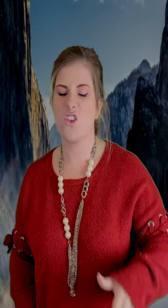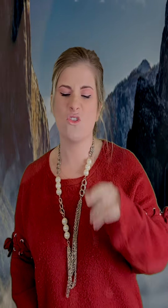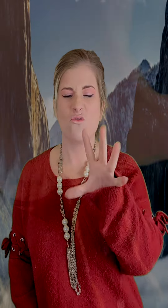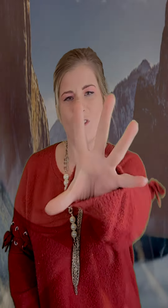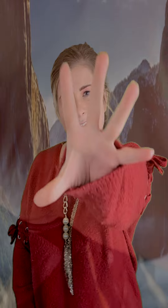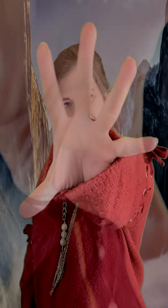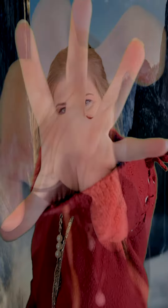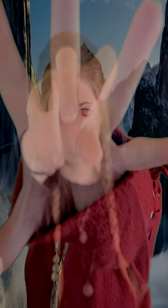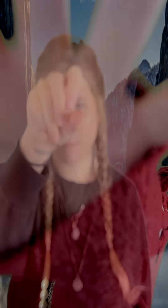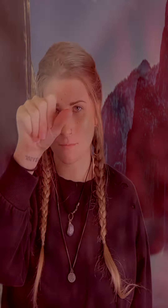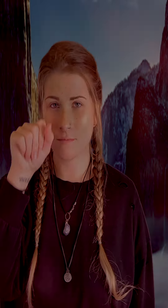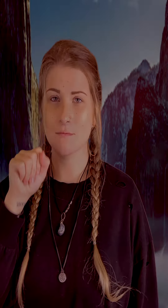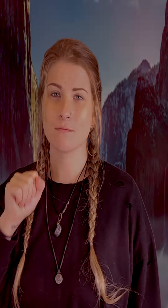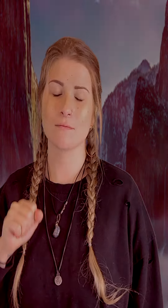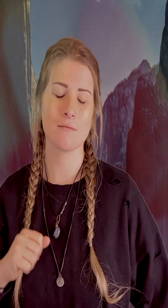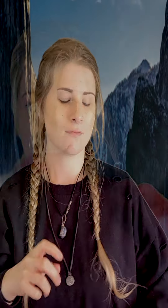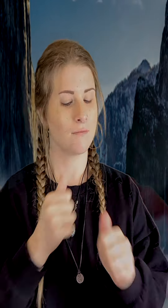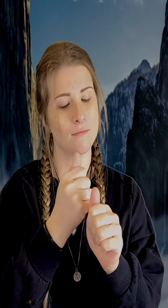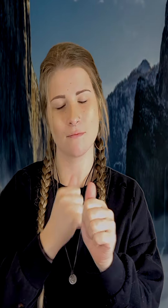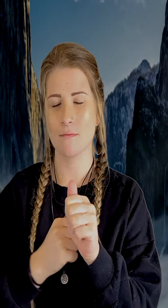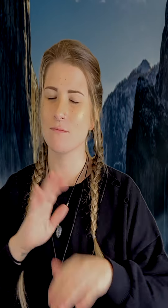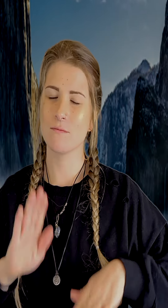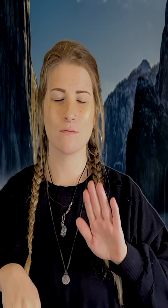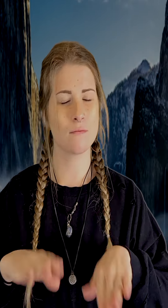never reach it. Every step I'm